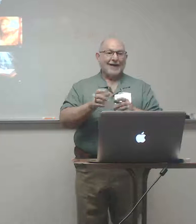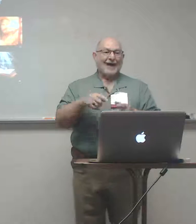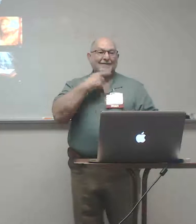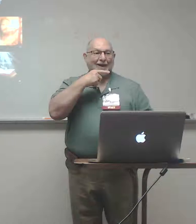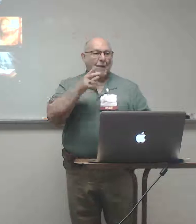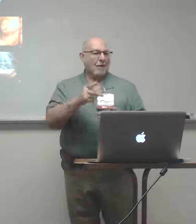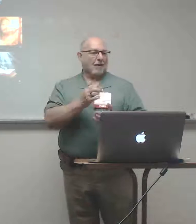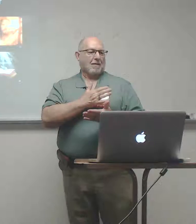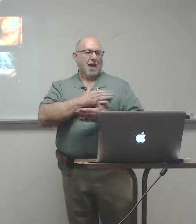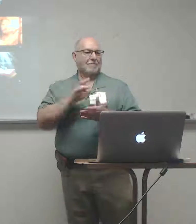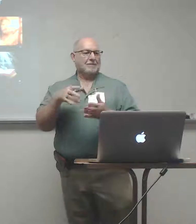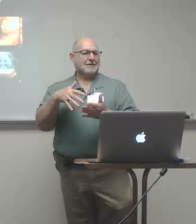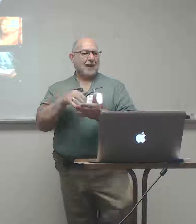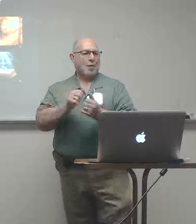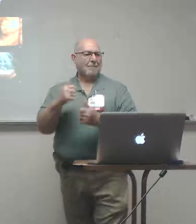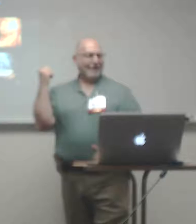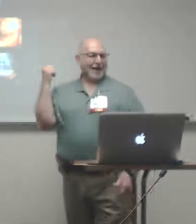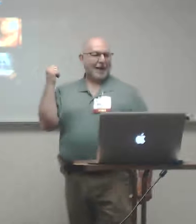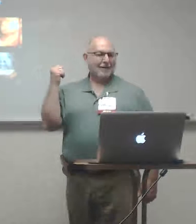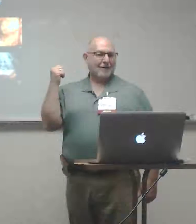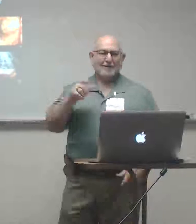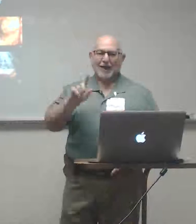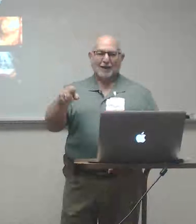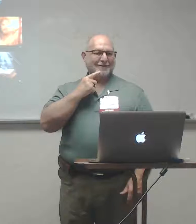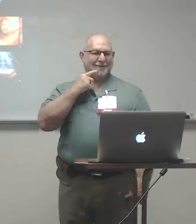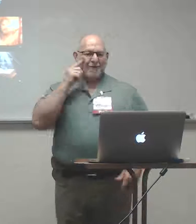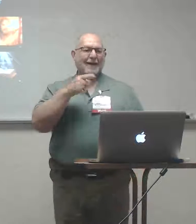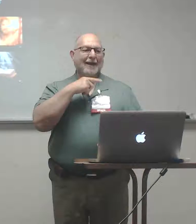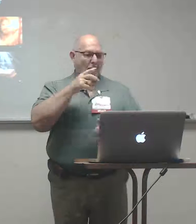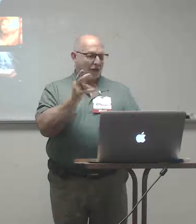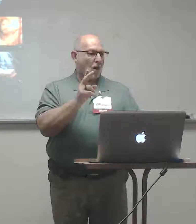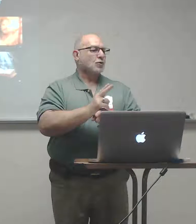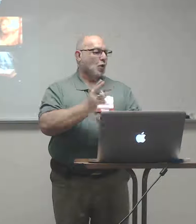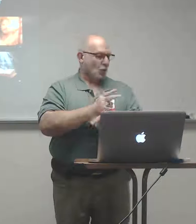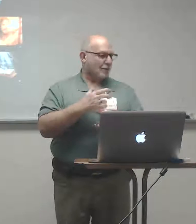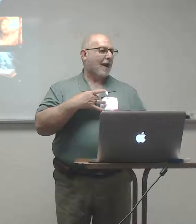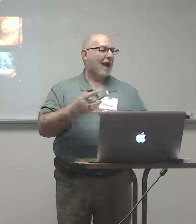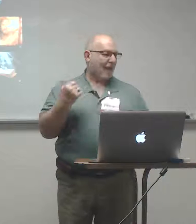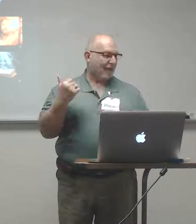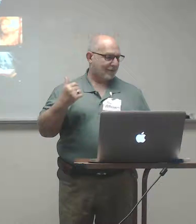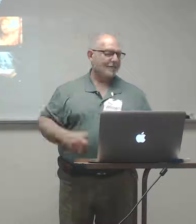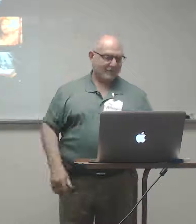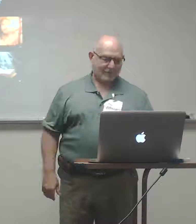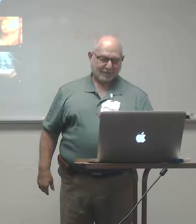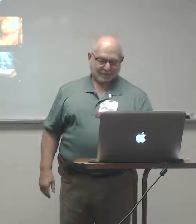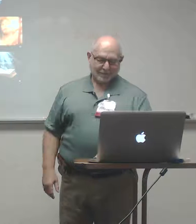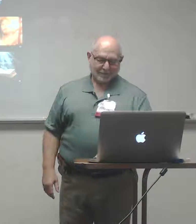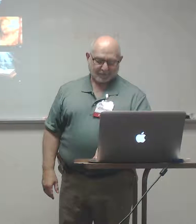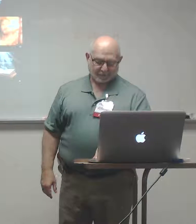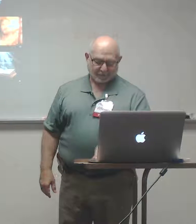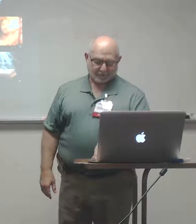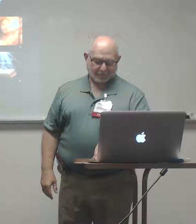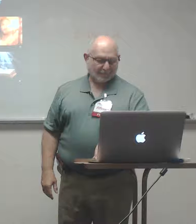use to study the Word, and a lot of times deaf people really love to study these. They love that visual